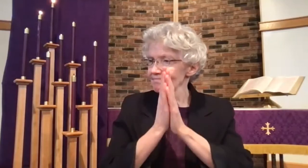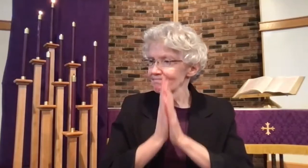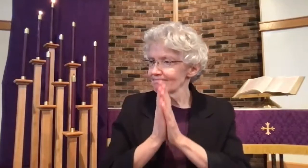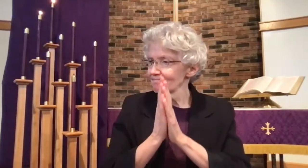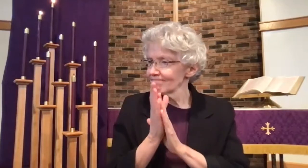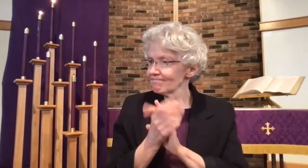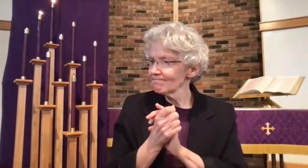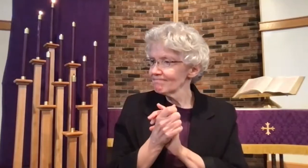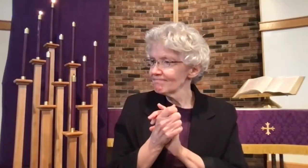Let us pray.